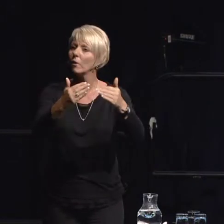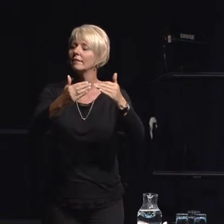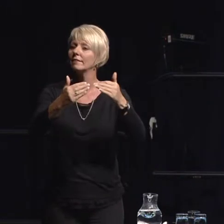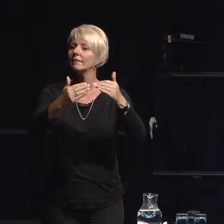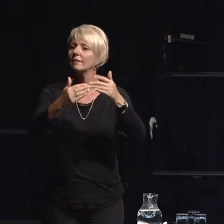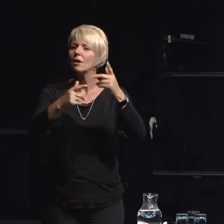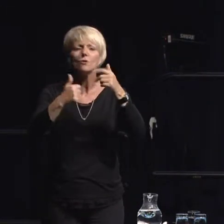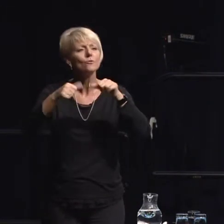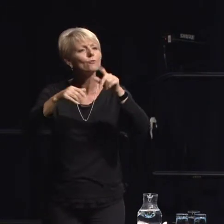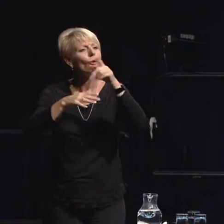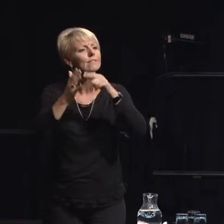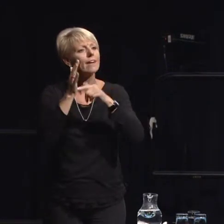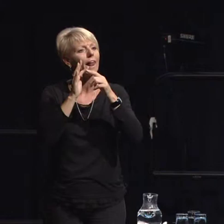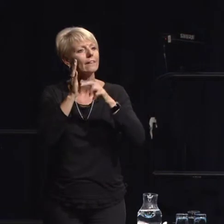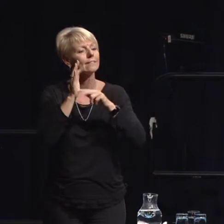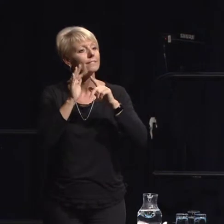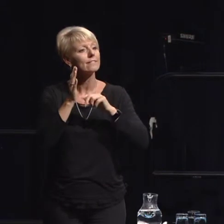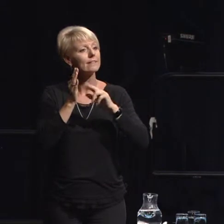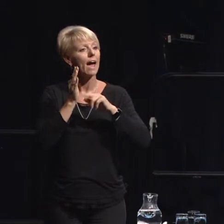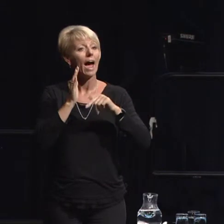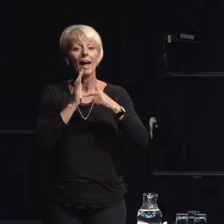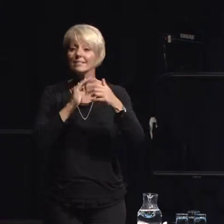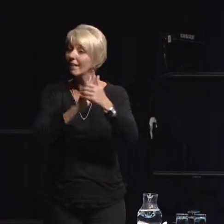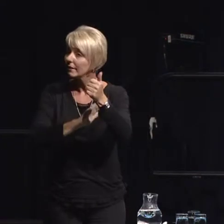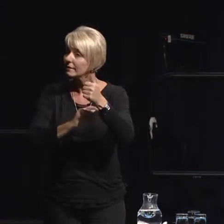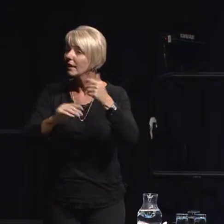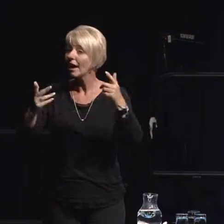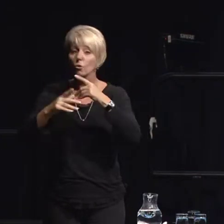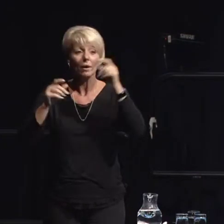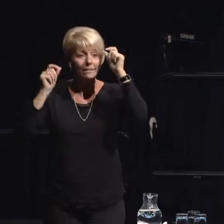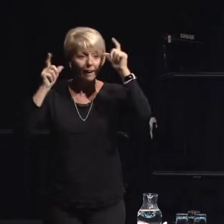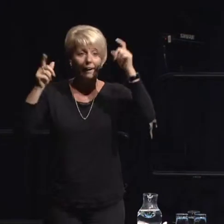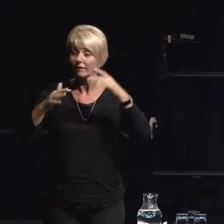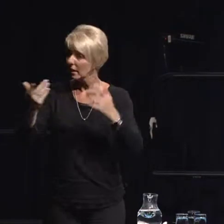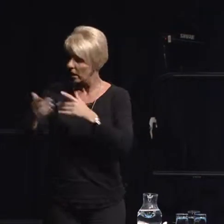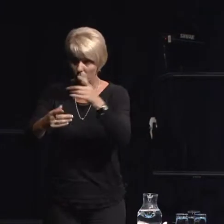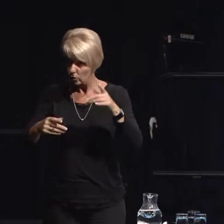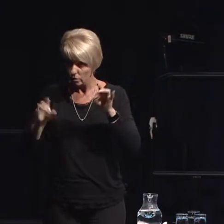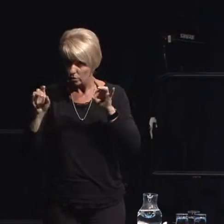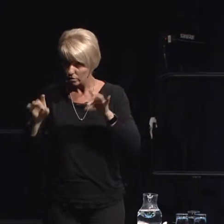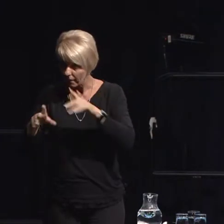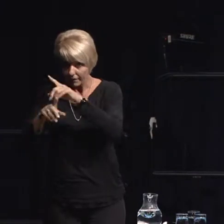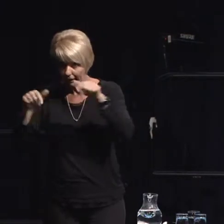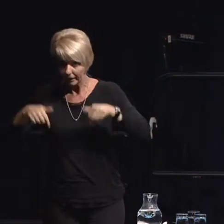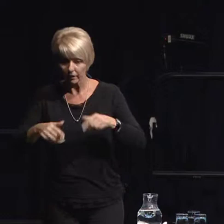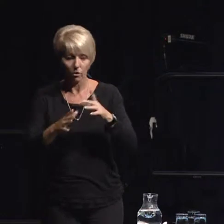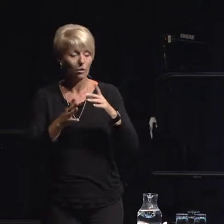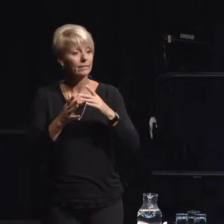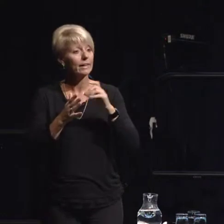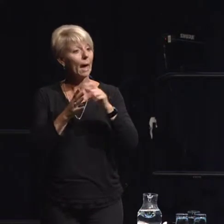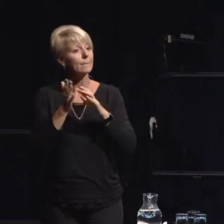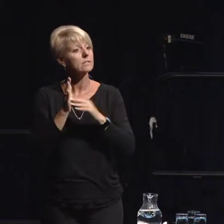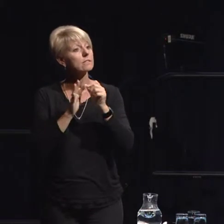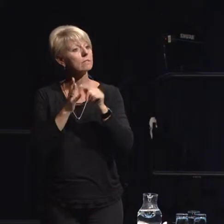your skills and your intellect. And please remember that although you may no longer be physically located here on campus, you